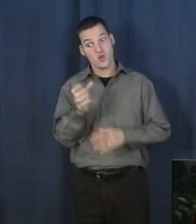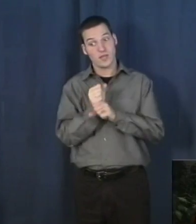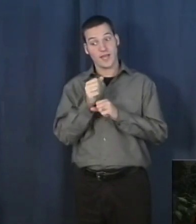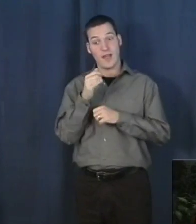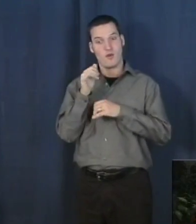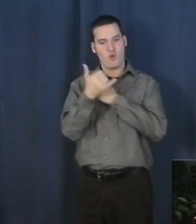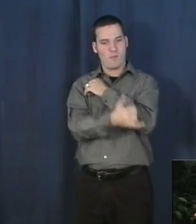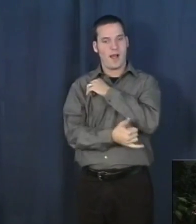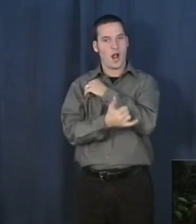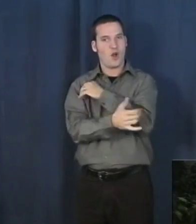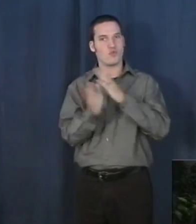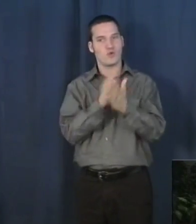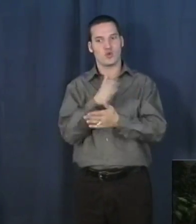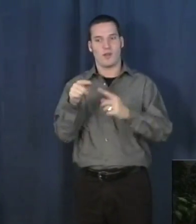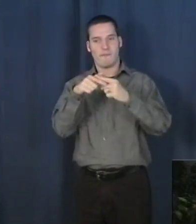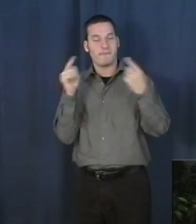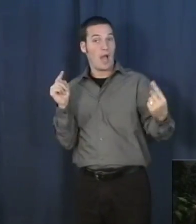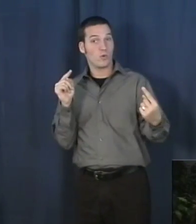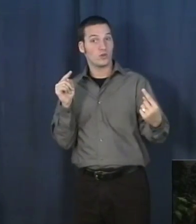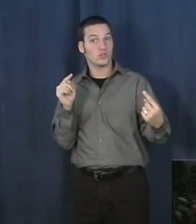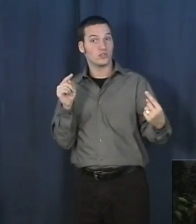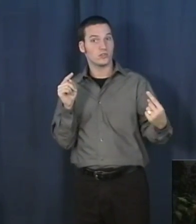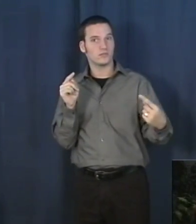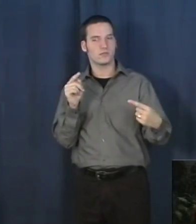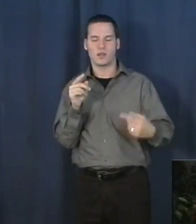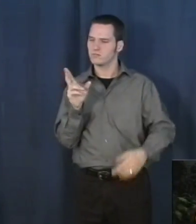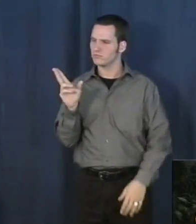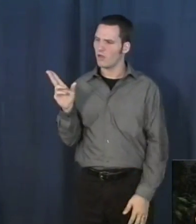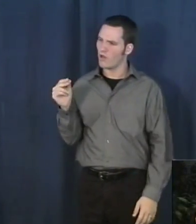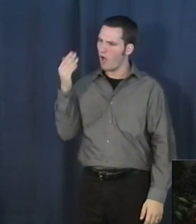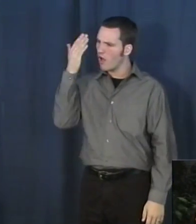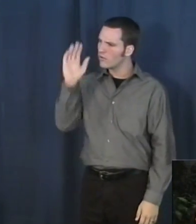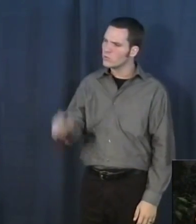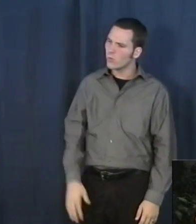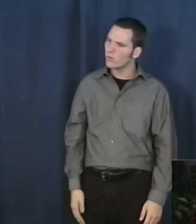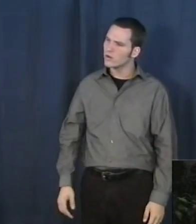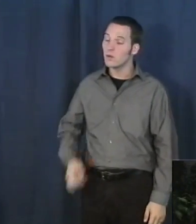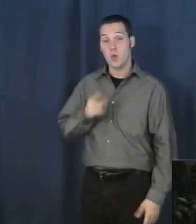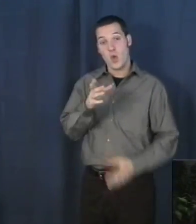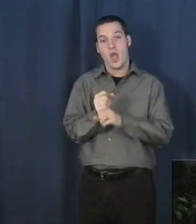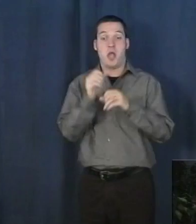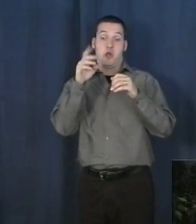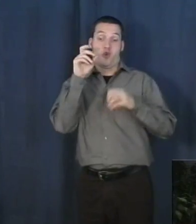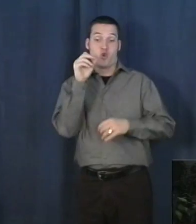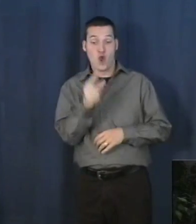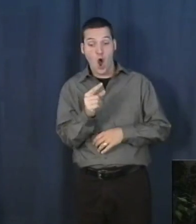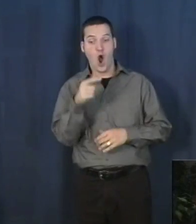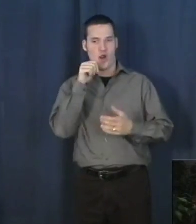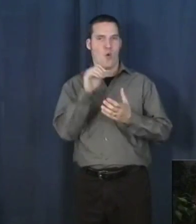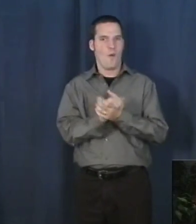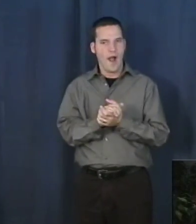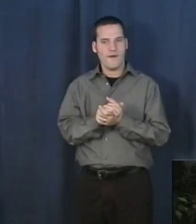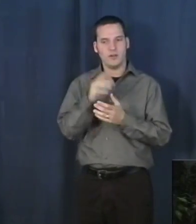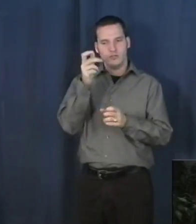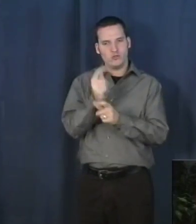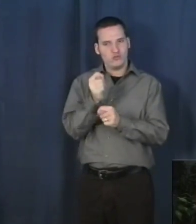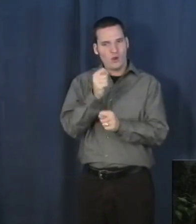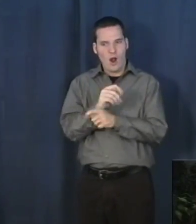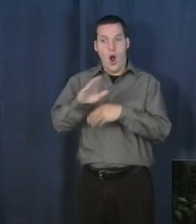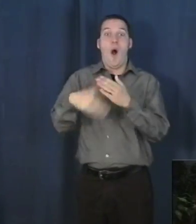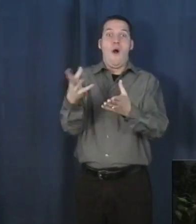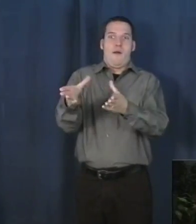if you play country music backwards? I said, no. They said, you get your hound dog, your wife, and your pickup, all